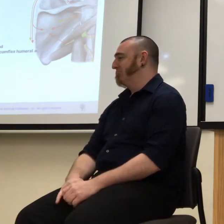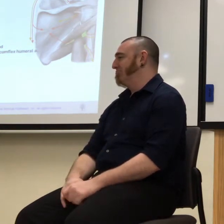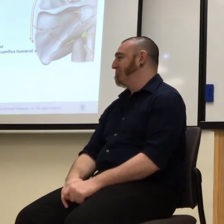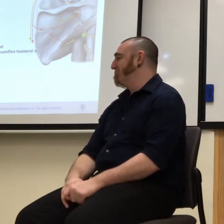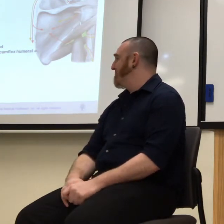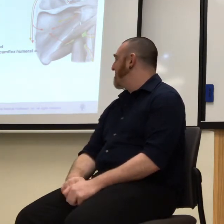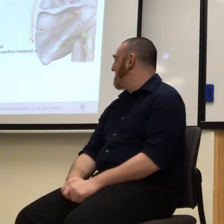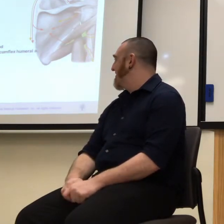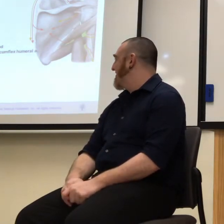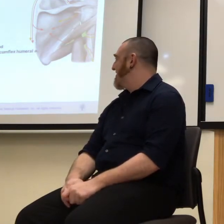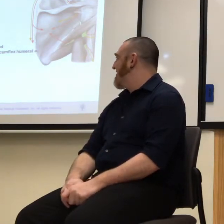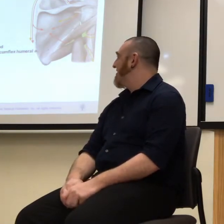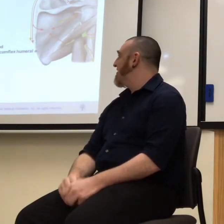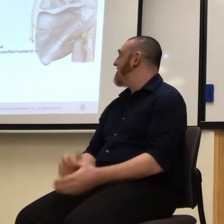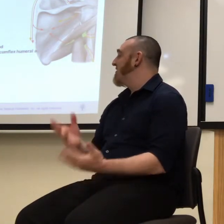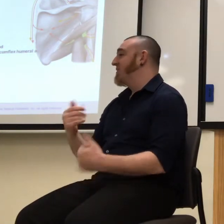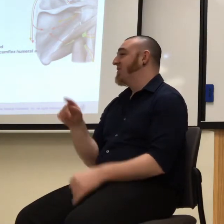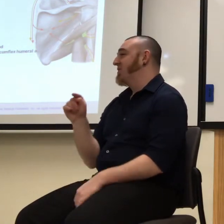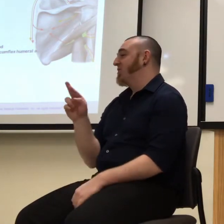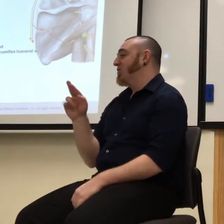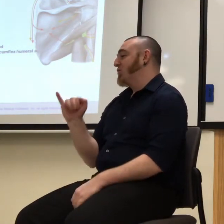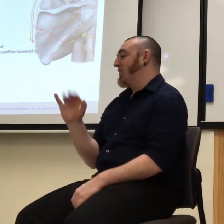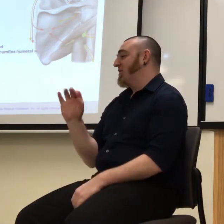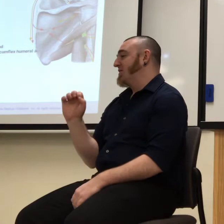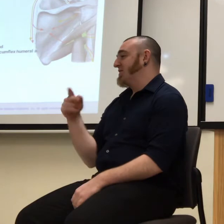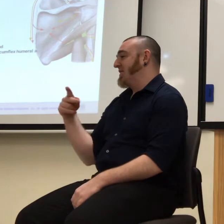the triceps brachii, the long head,